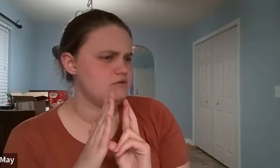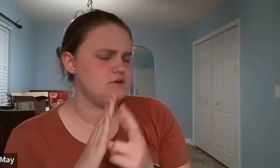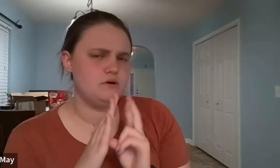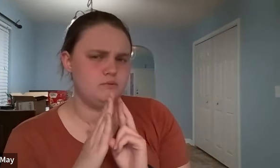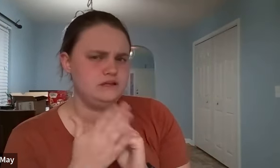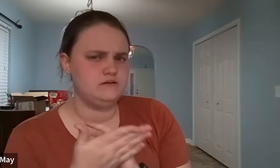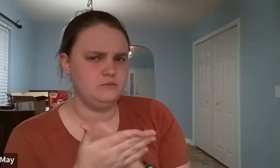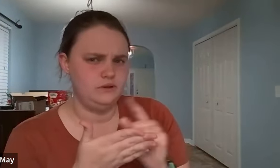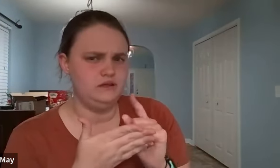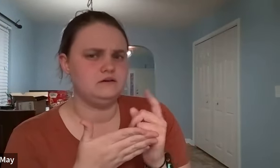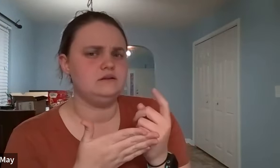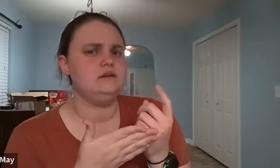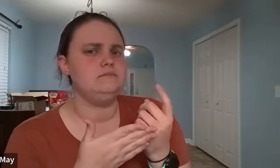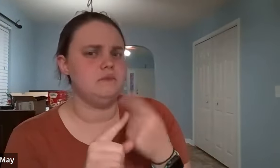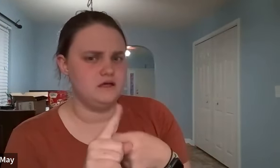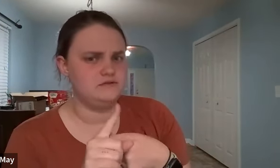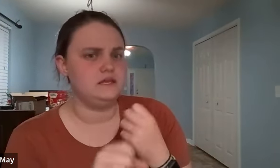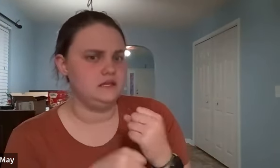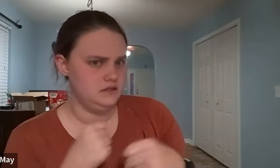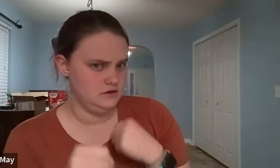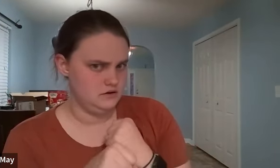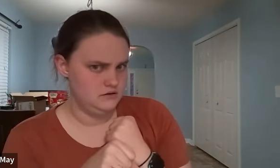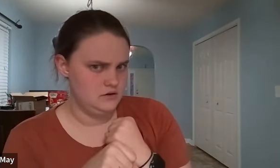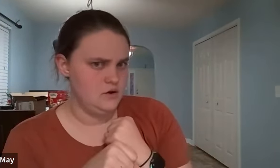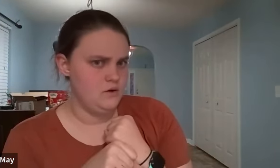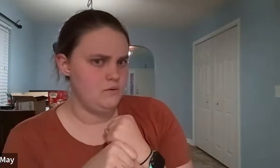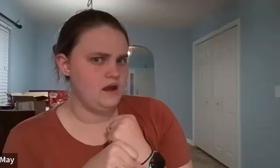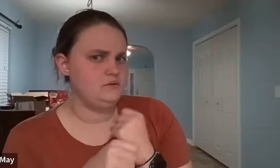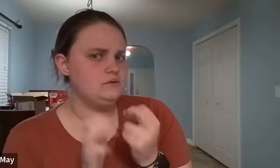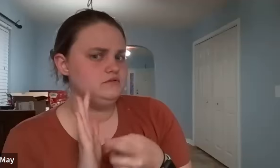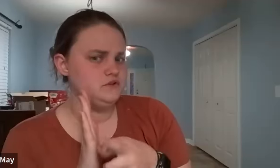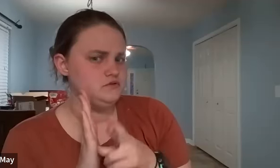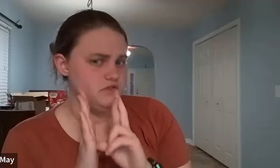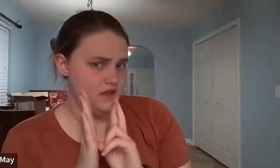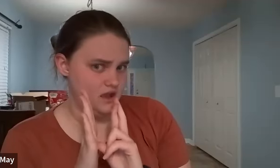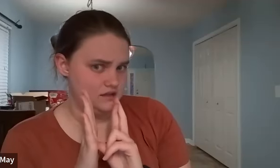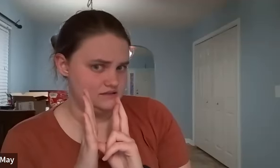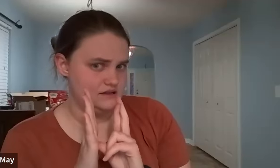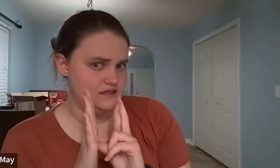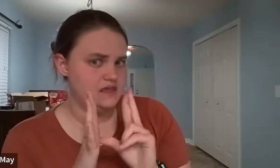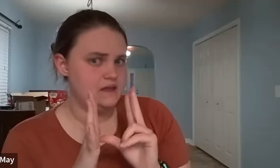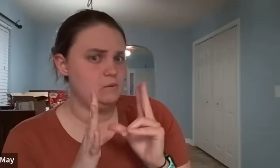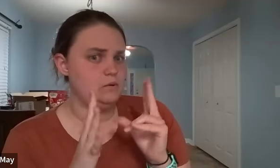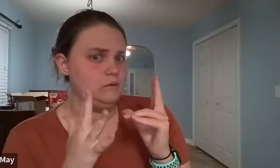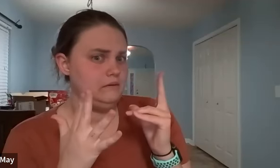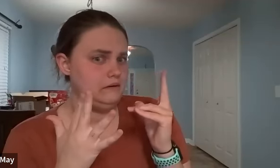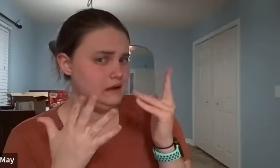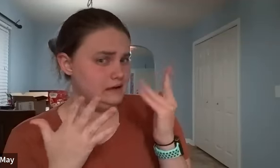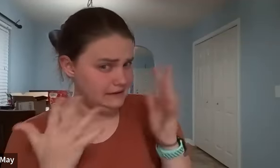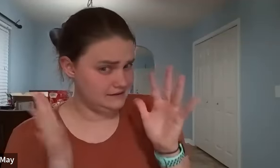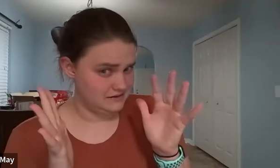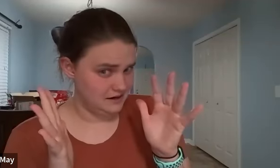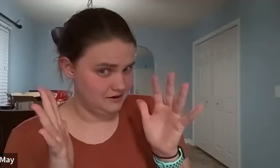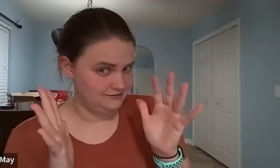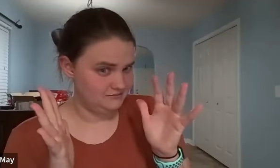review our week, month, and year. Why don't we review that? And then we'll kind of end it there, if